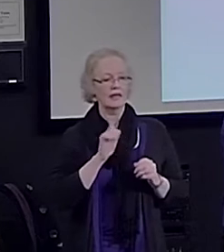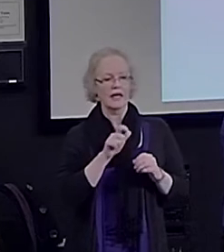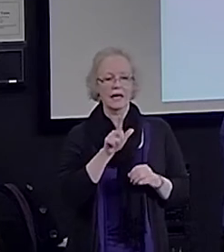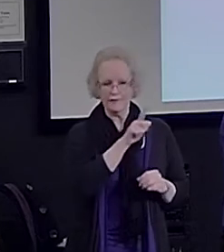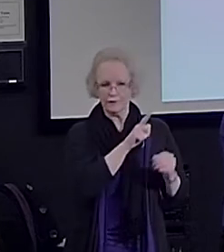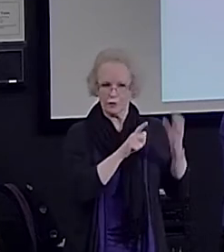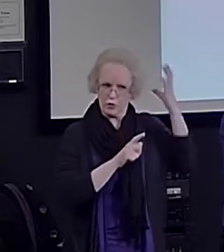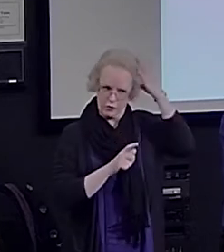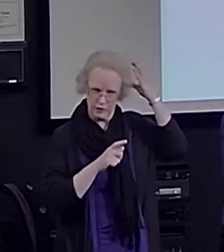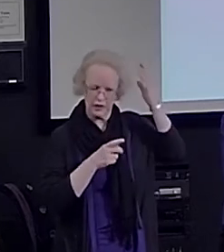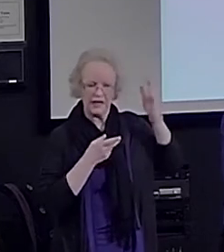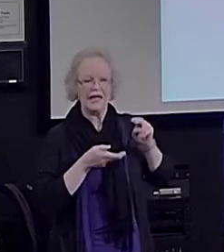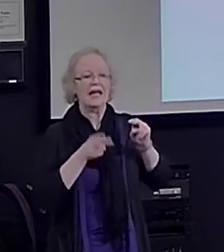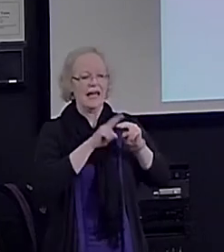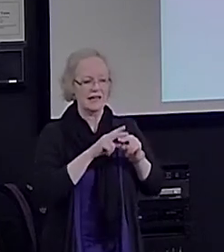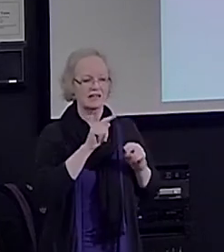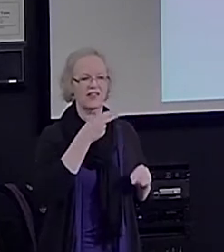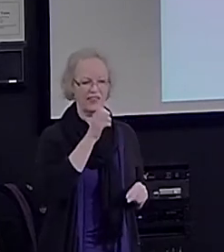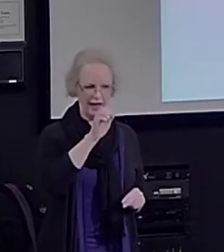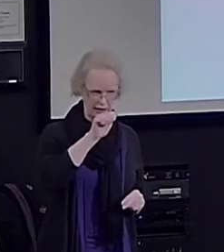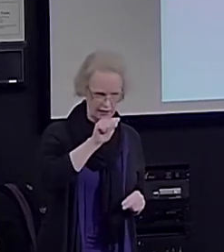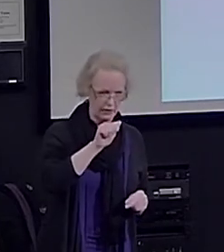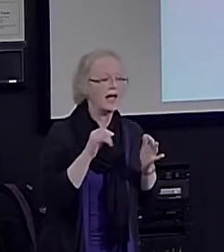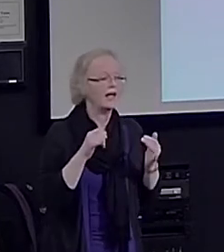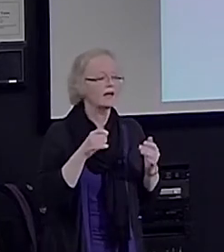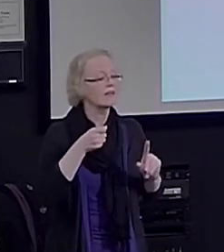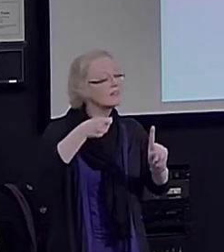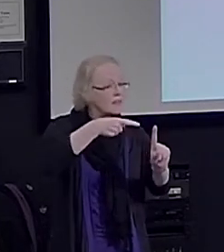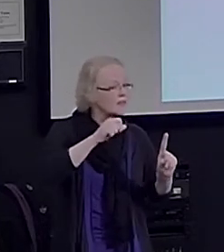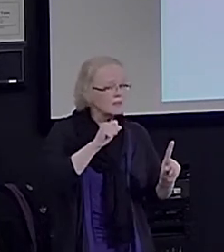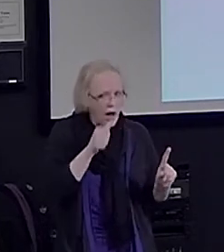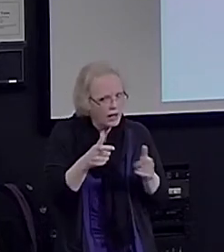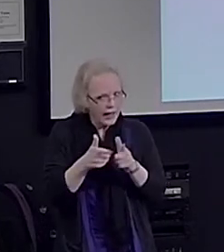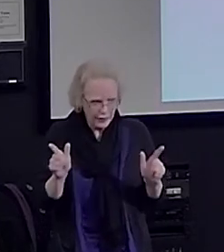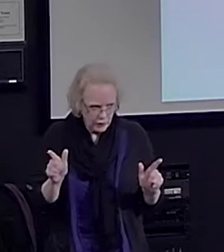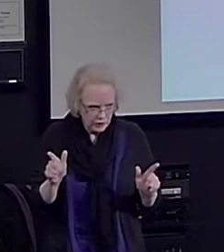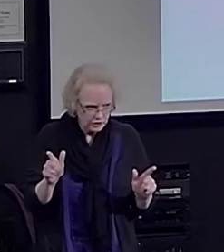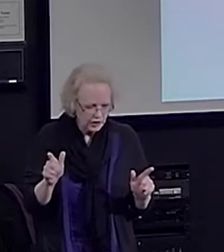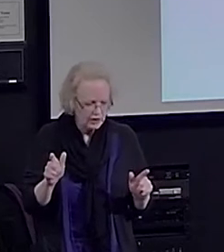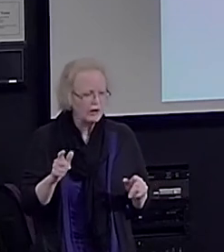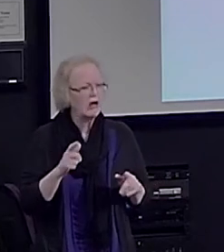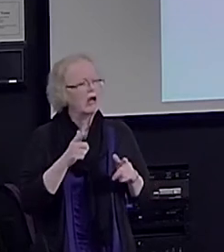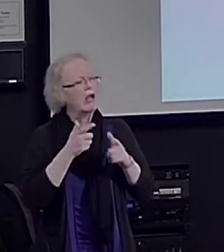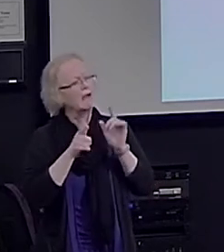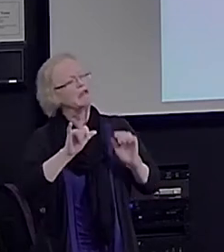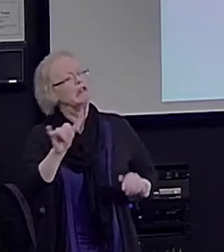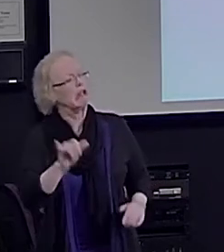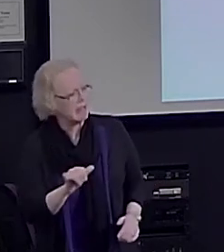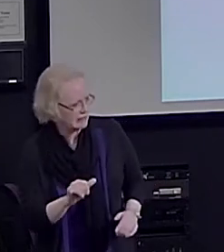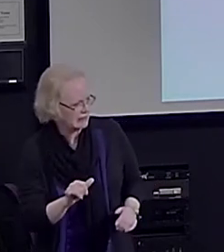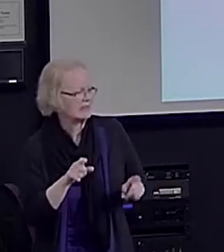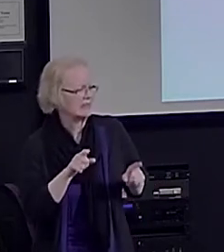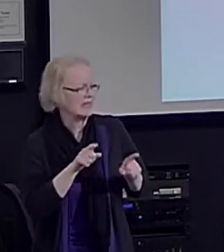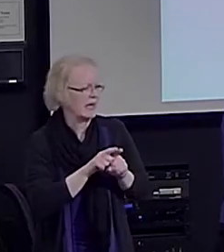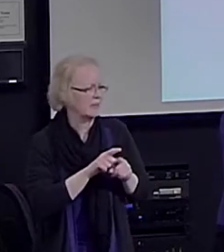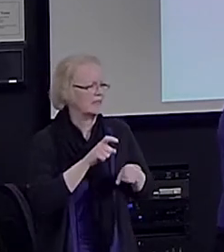when processing these rapid rate stimuli these are still not language stimuli these are language like in their spectro temporal parameters